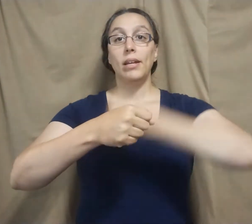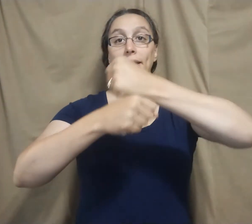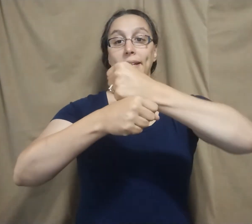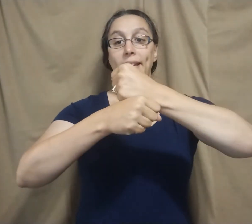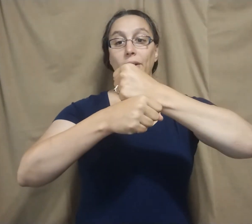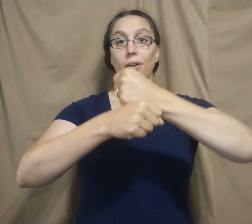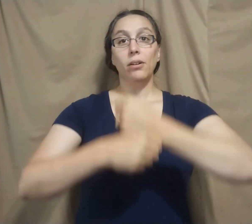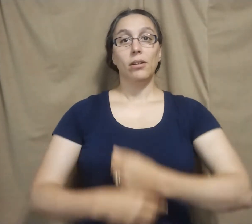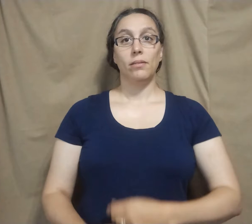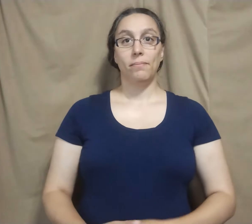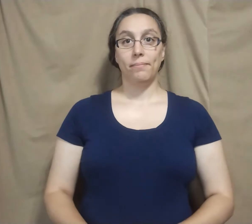year,